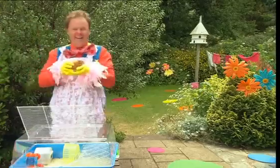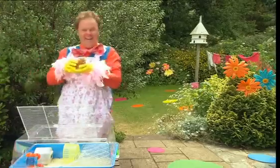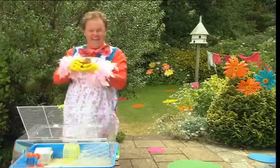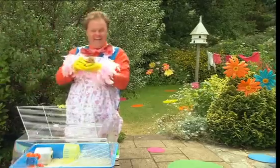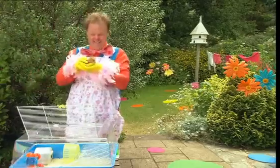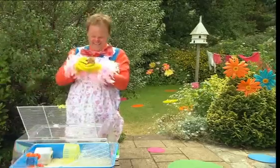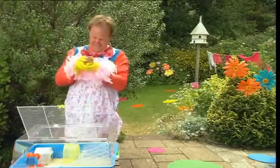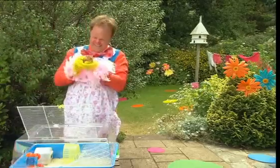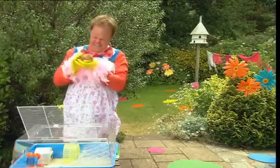Harry!